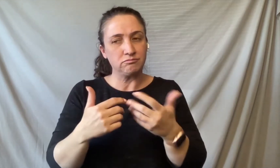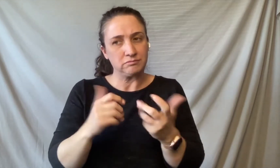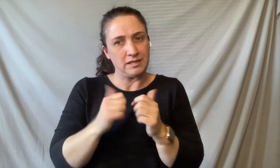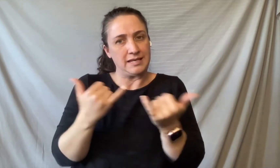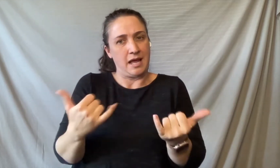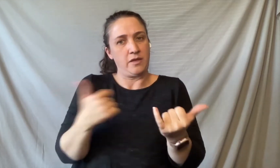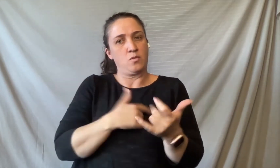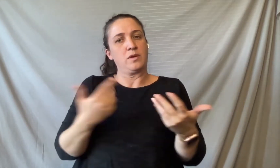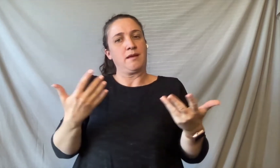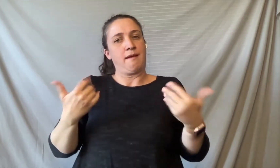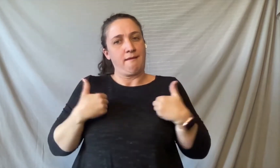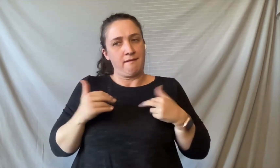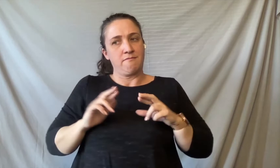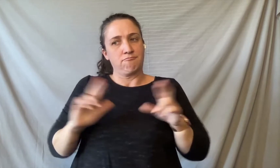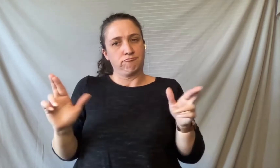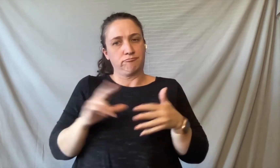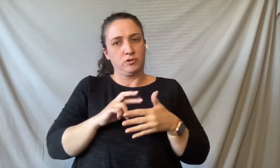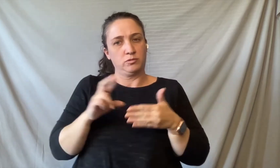results. If we can